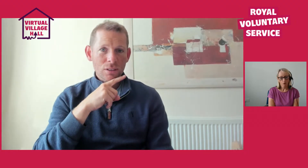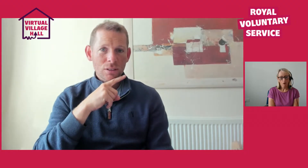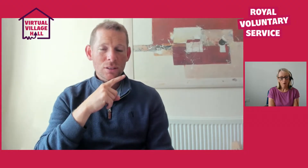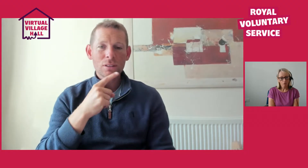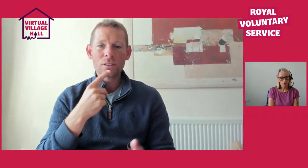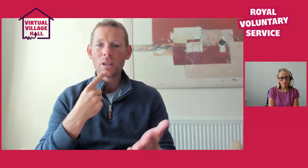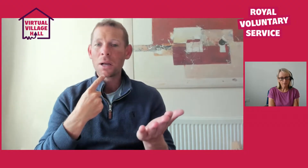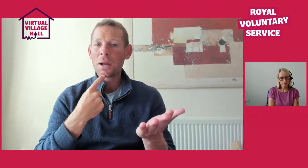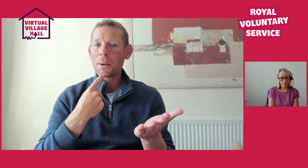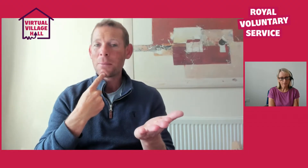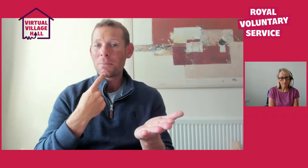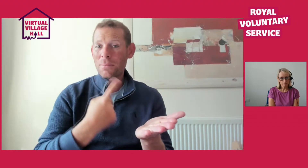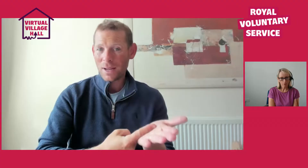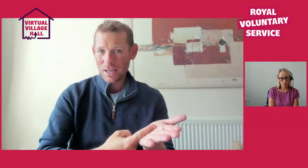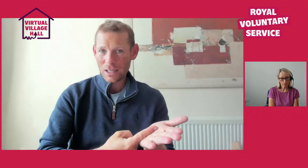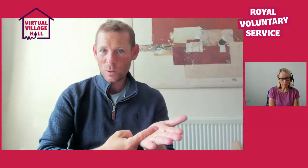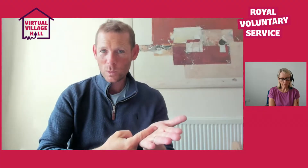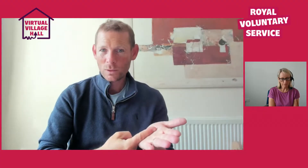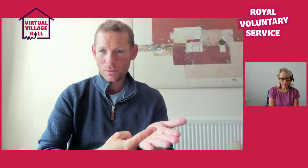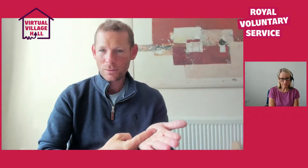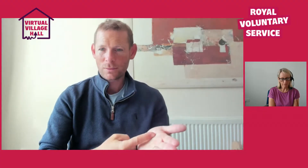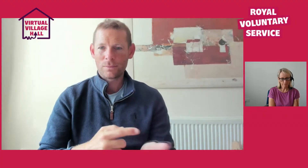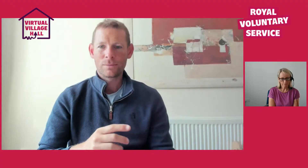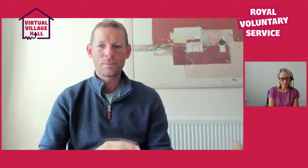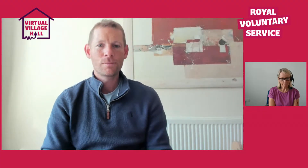Then £100.